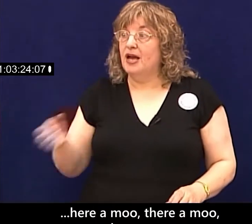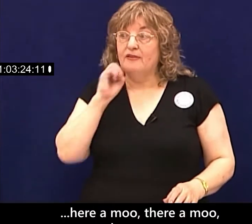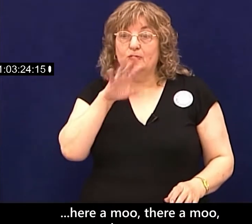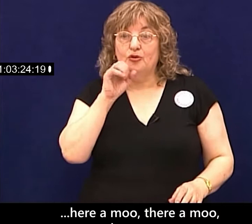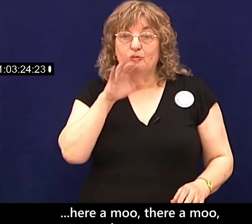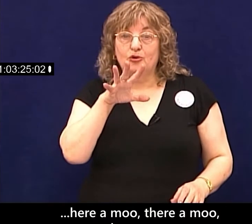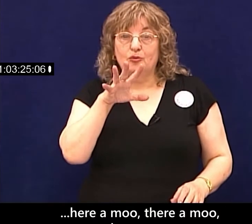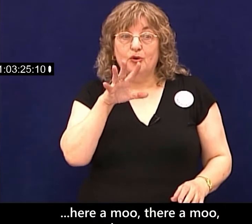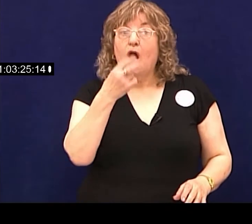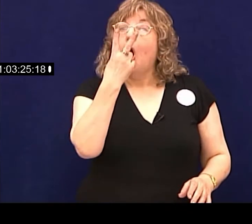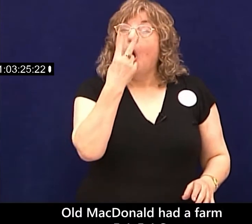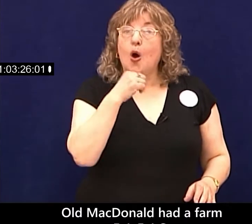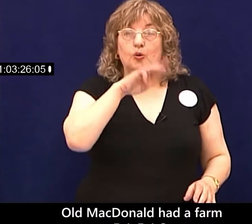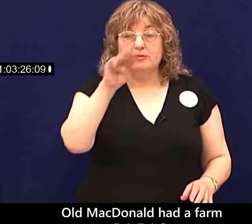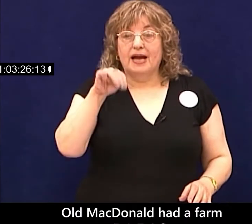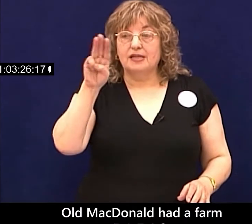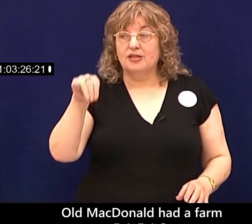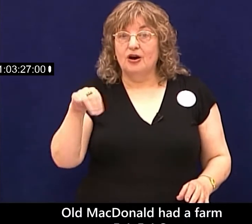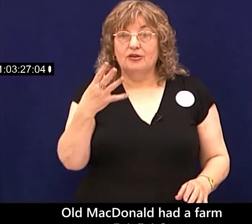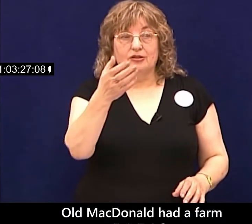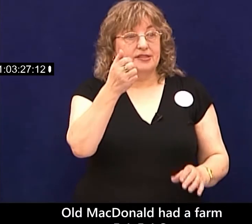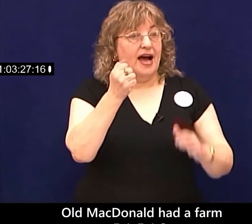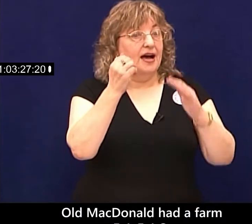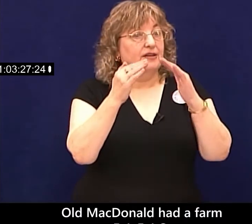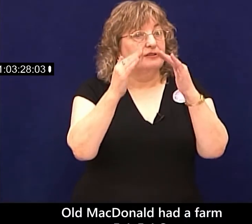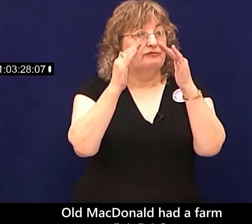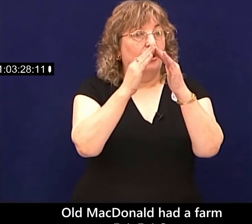a moo-moo. Old MacDonald had a farm,